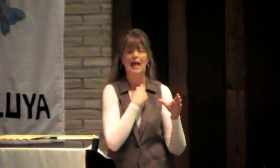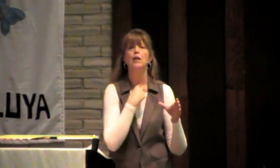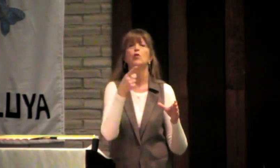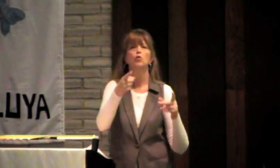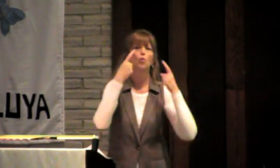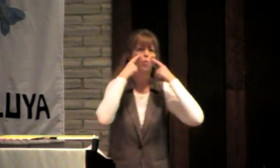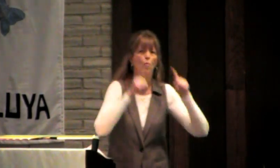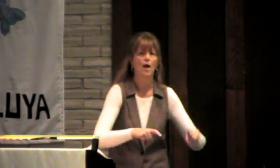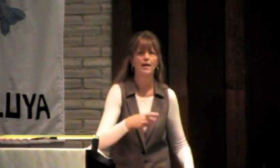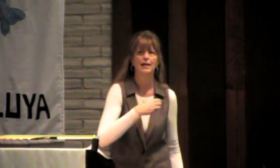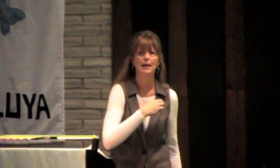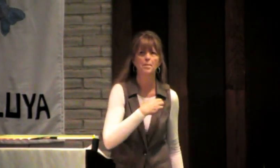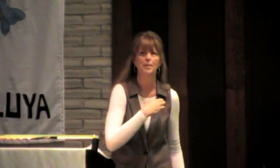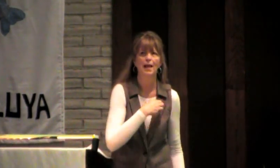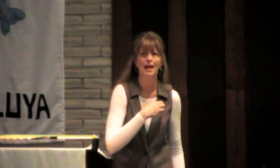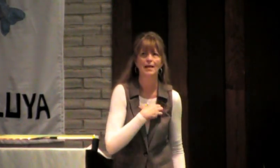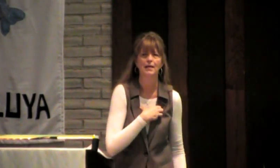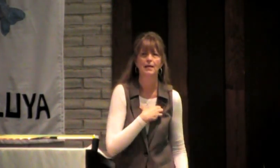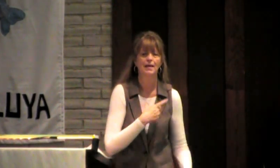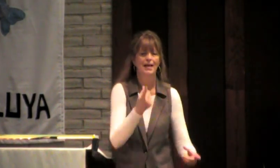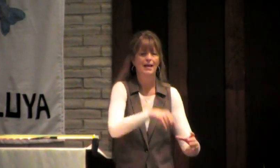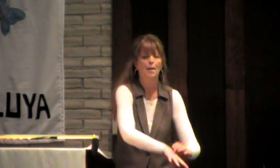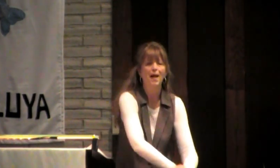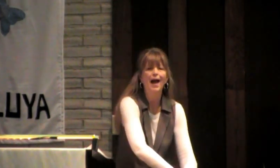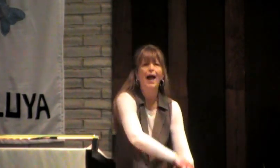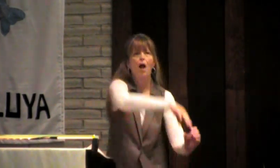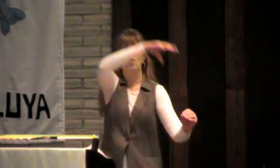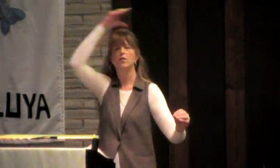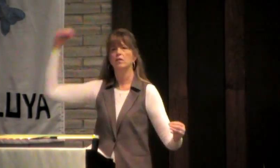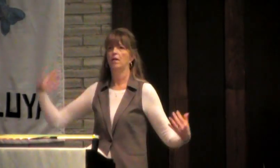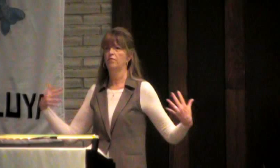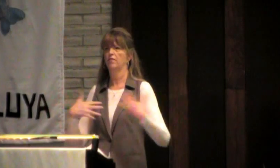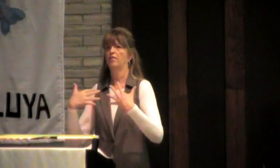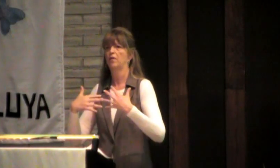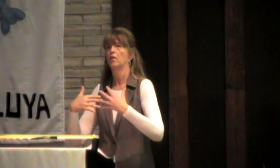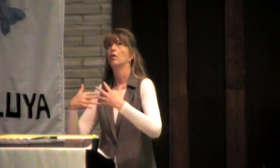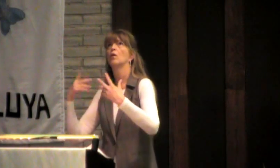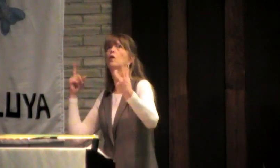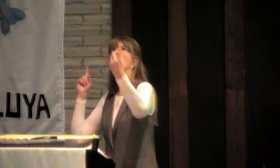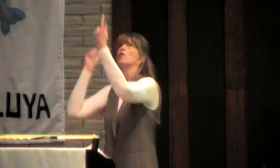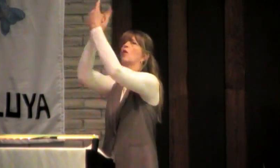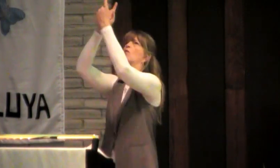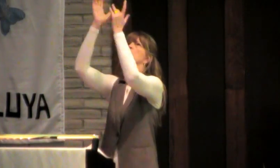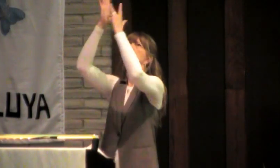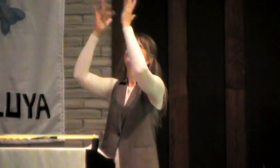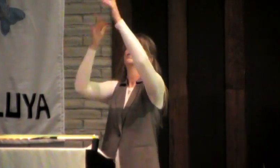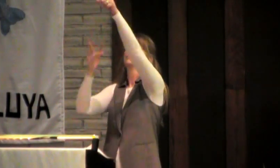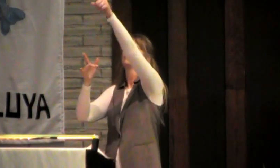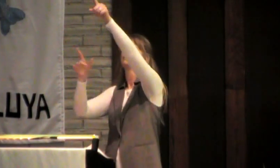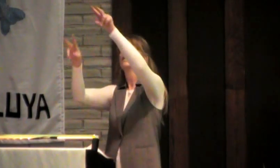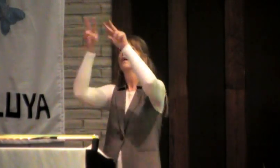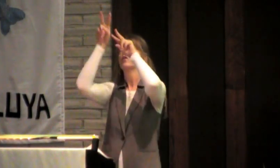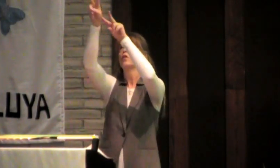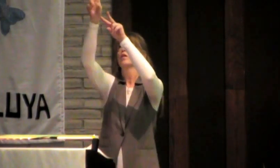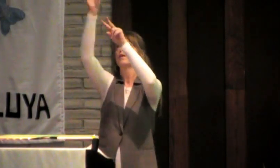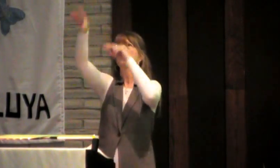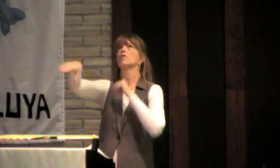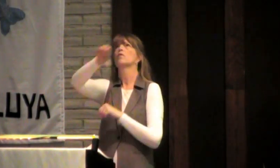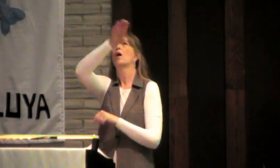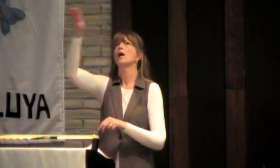fears, but if you stay stuck, you will cry and complain, and it'll be hard to come out of the fear to look to